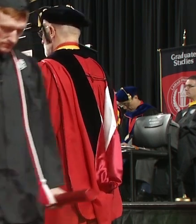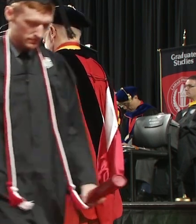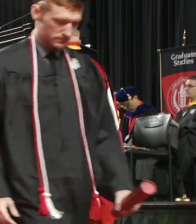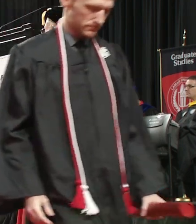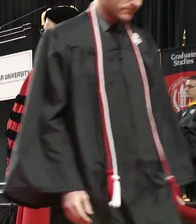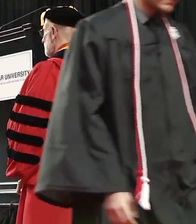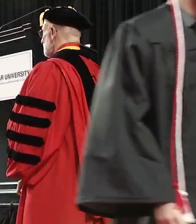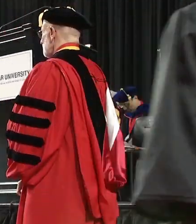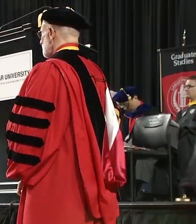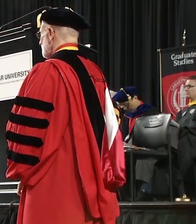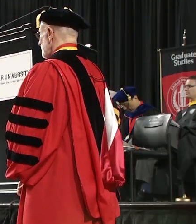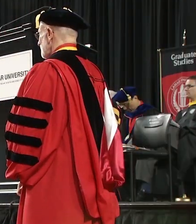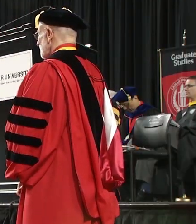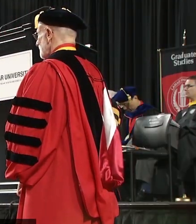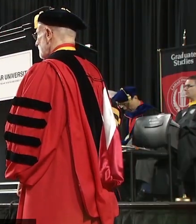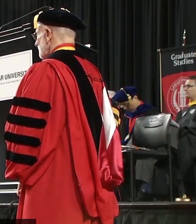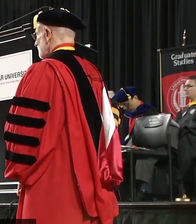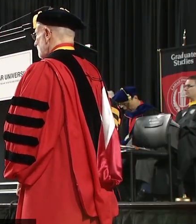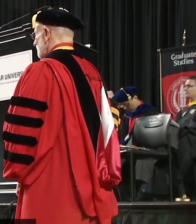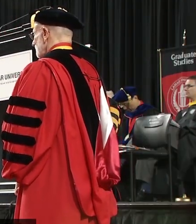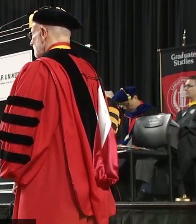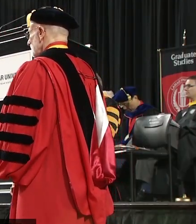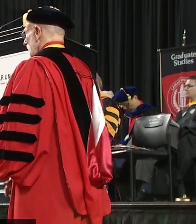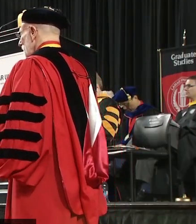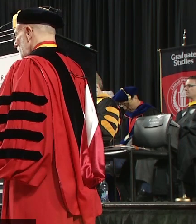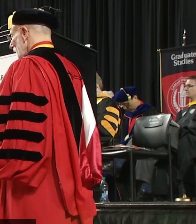Michael Andrew Ventura.